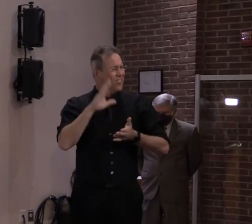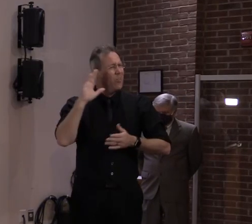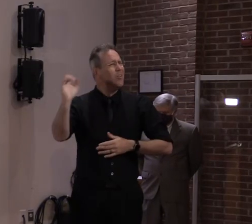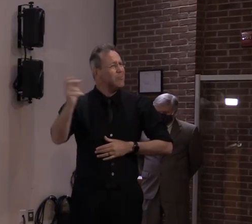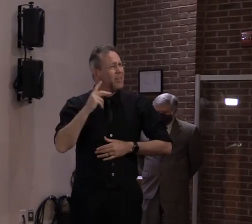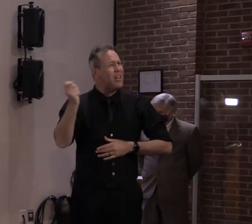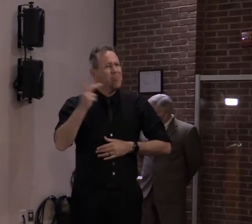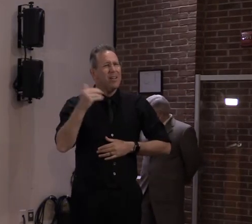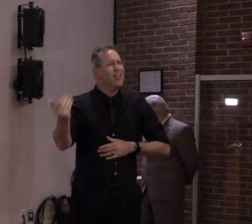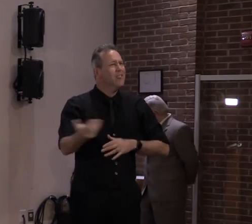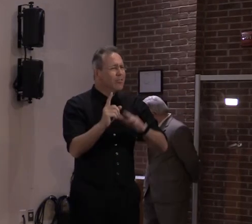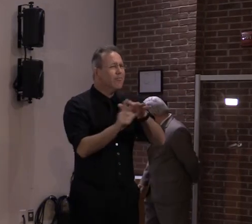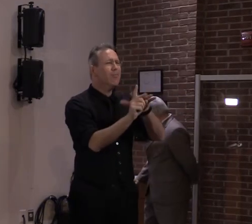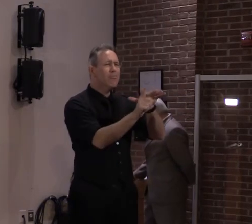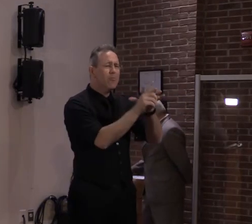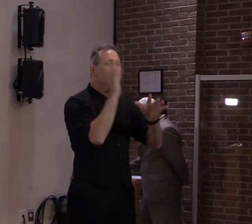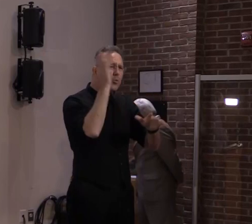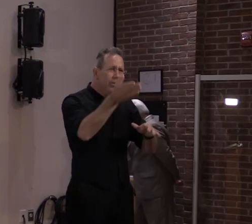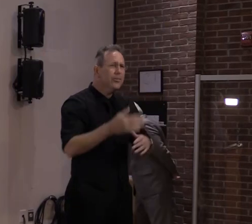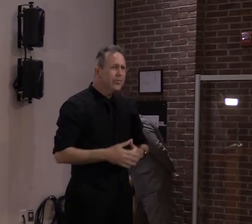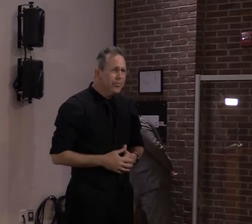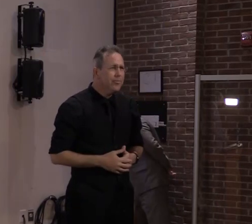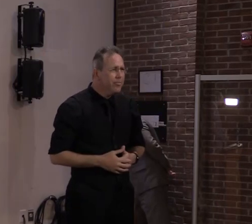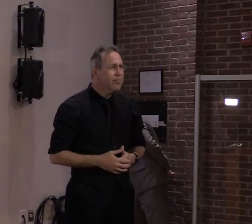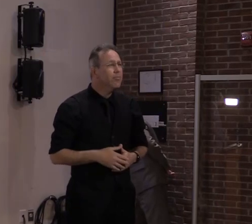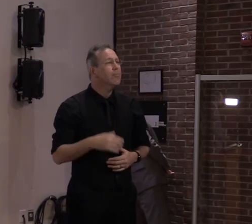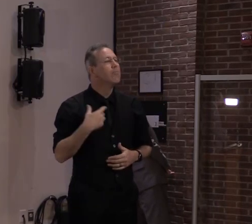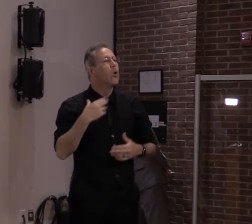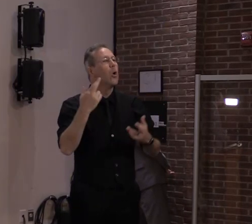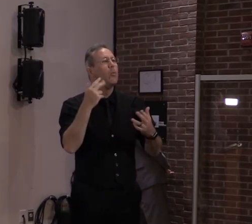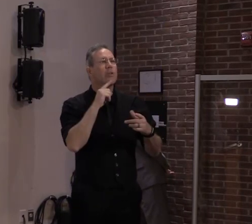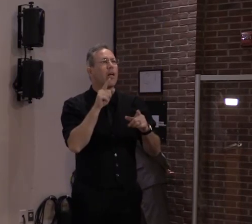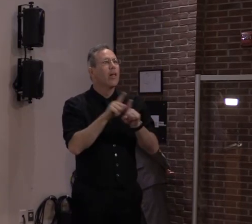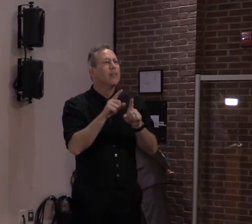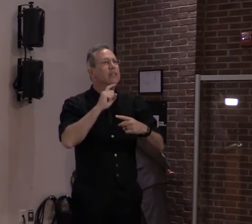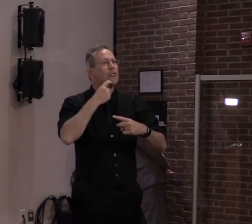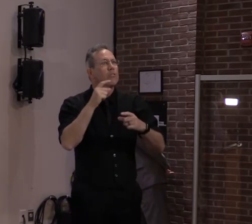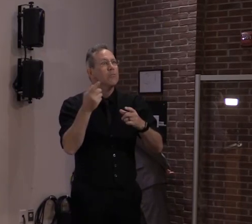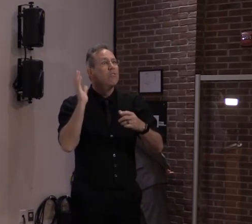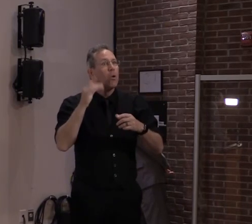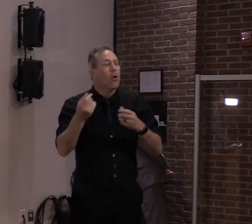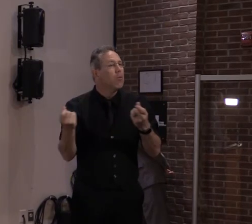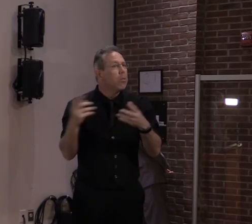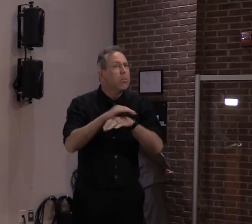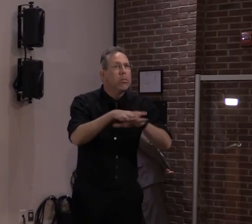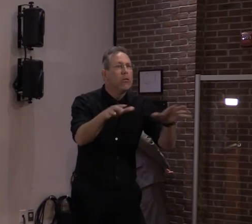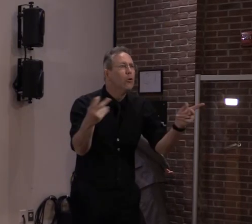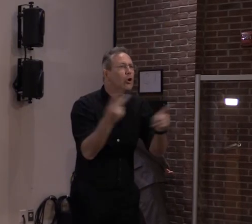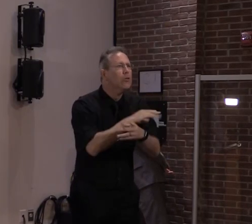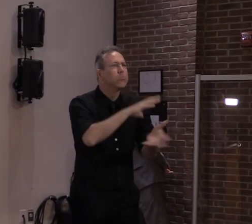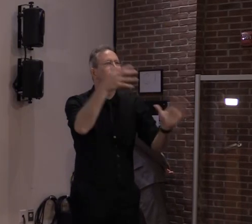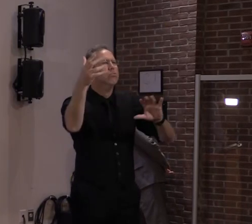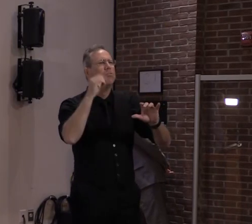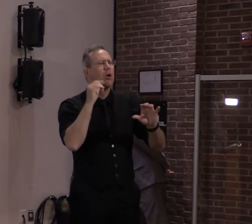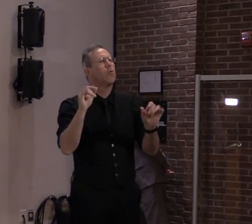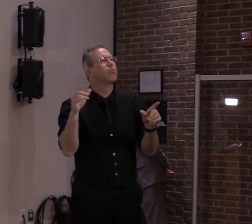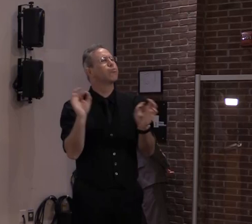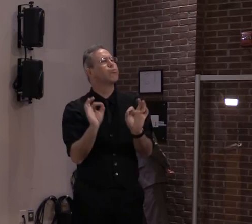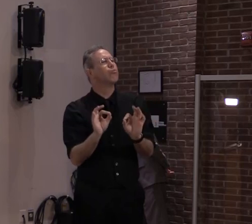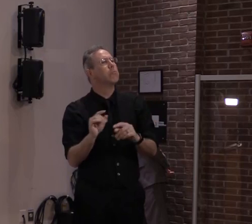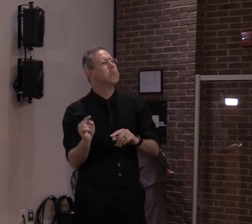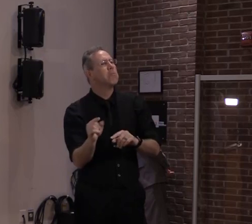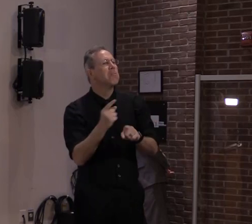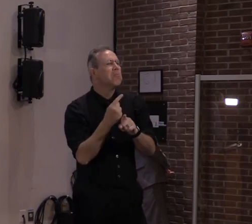very minimal part of the environment for the foreseeable future, so that if anything did pop up in a